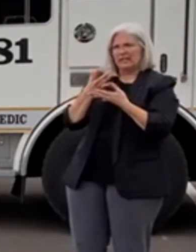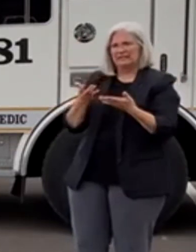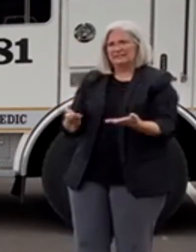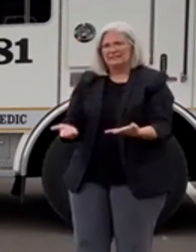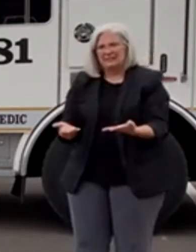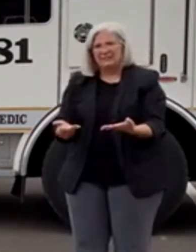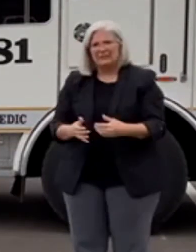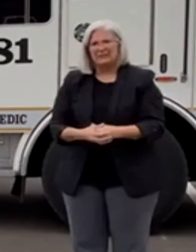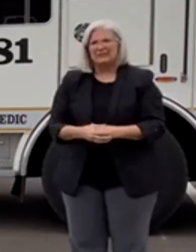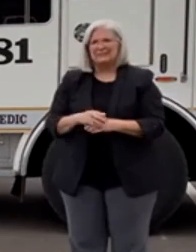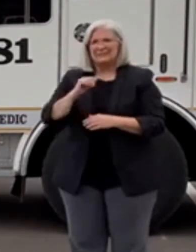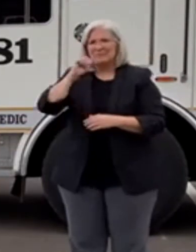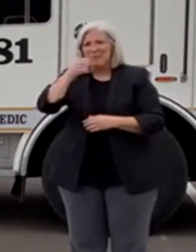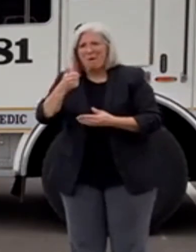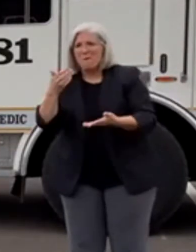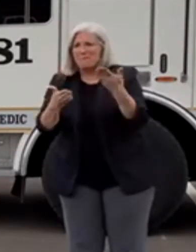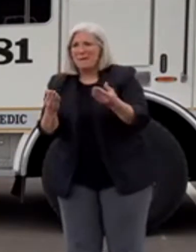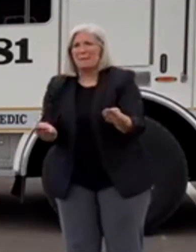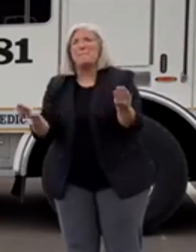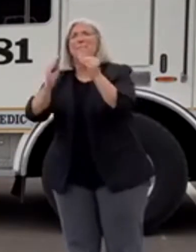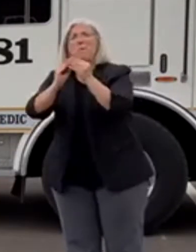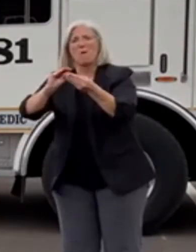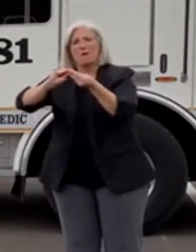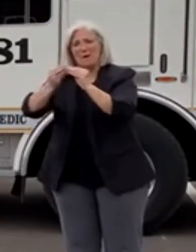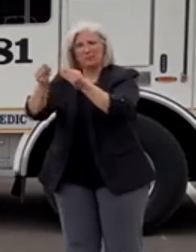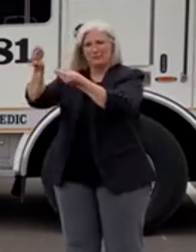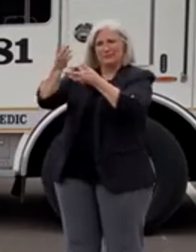Tomorrow may be higher, and we expect that to be the case.